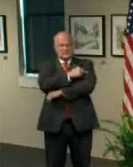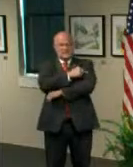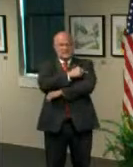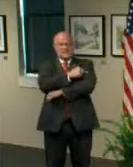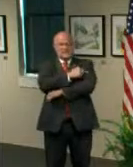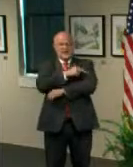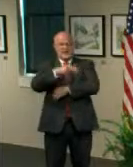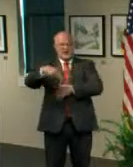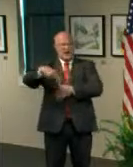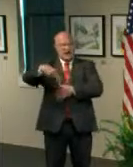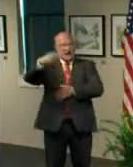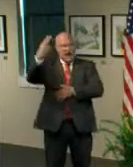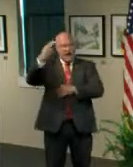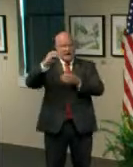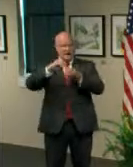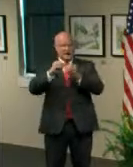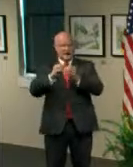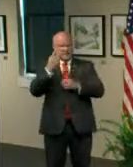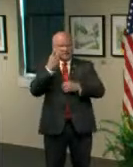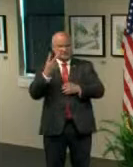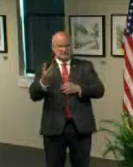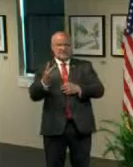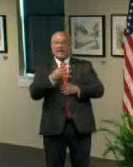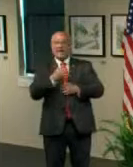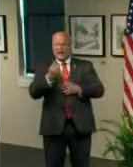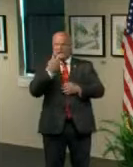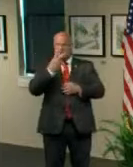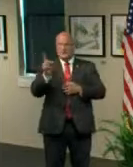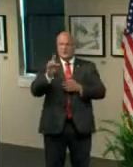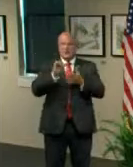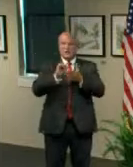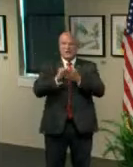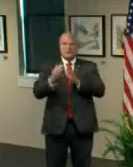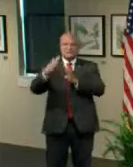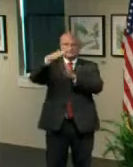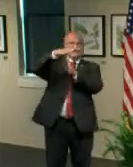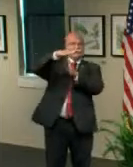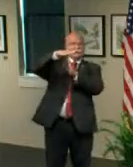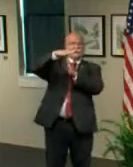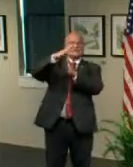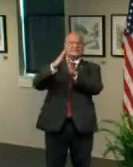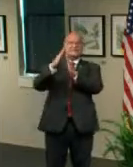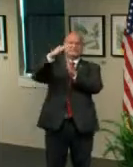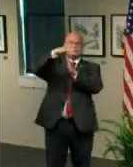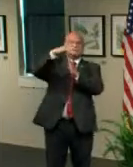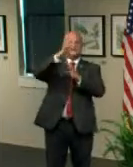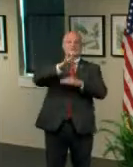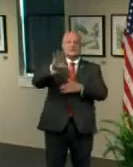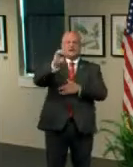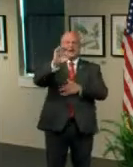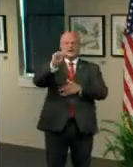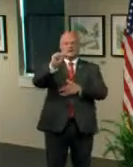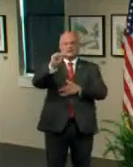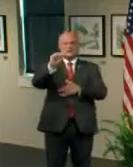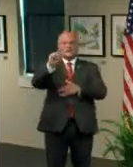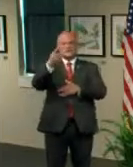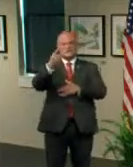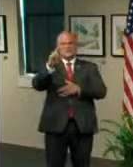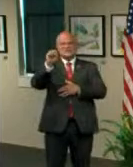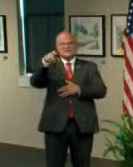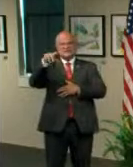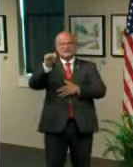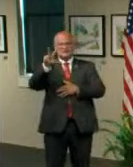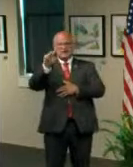very, very high numbers that you see, and you can see where that would peak around October 1st, September